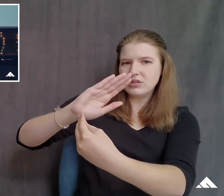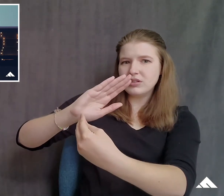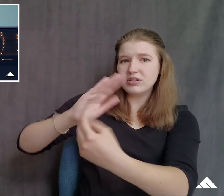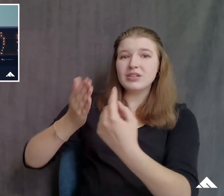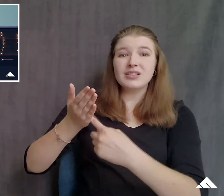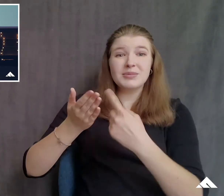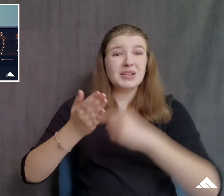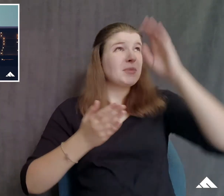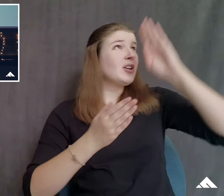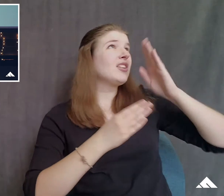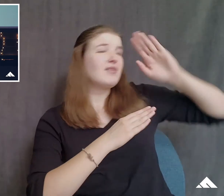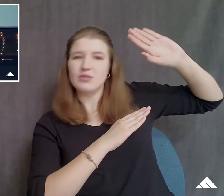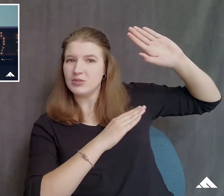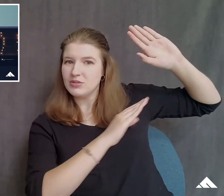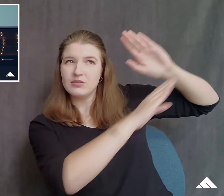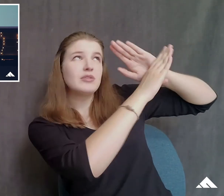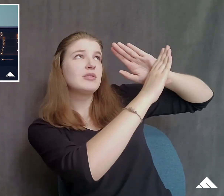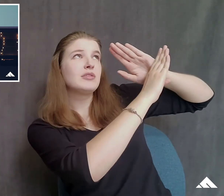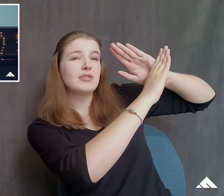Sometimes locking God out.